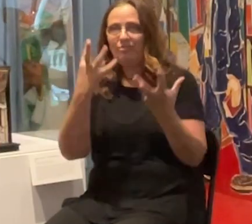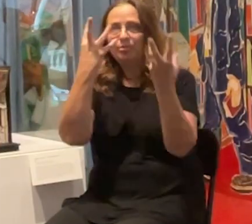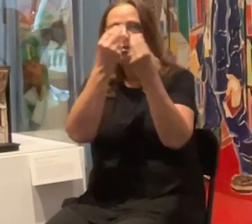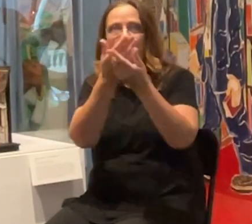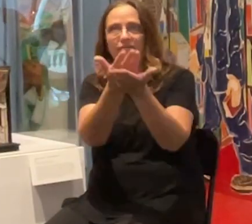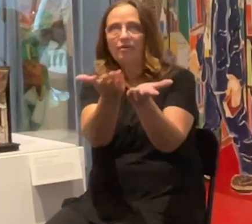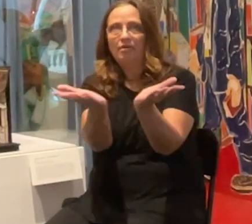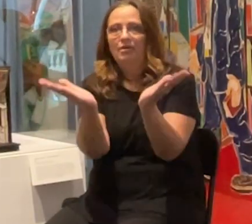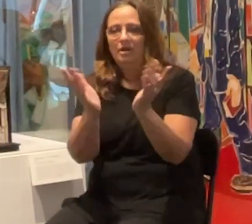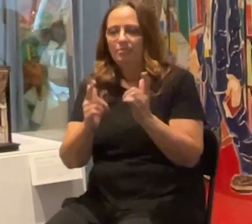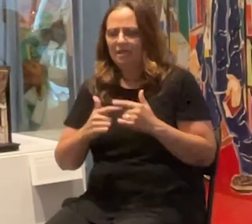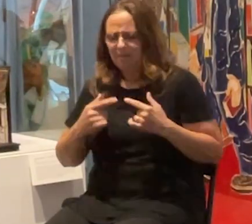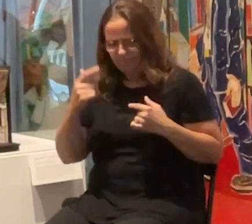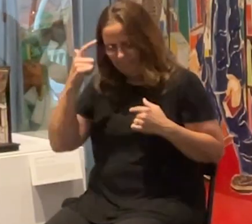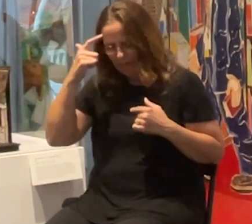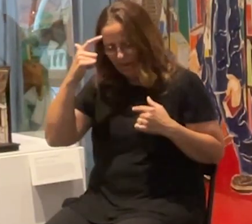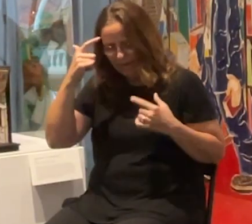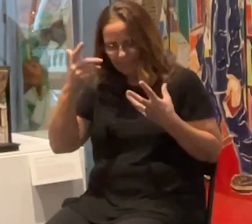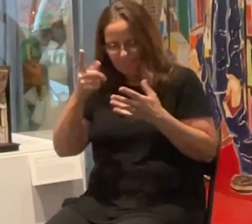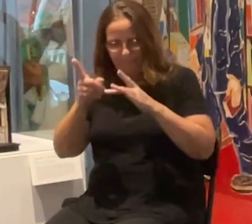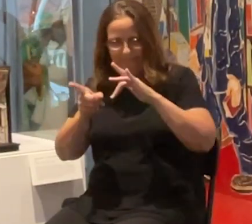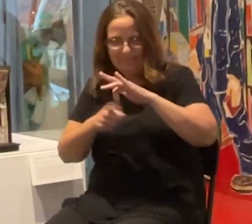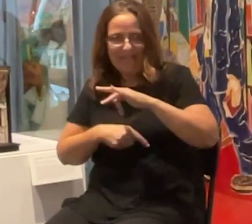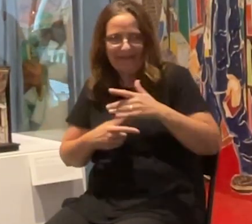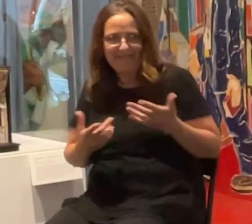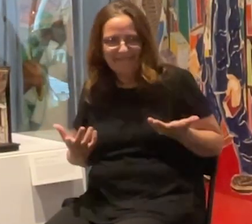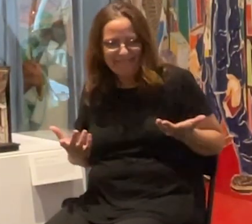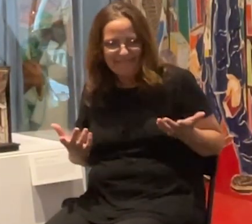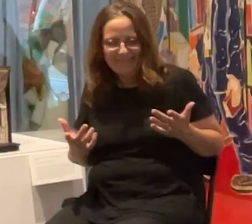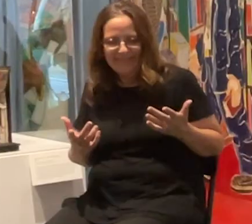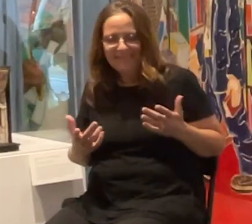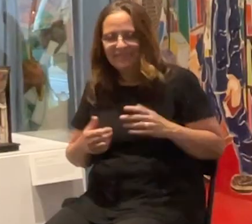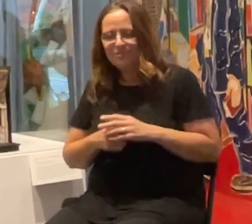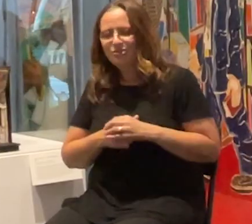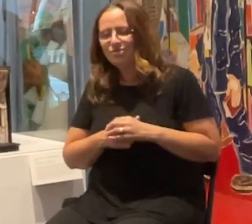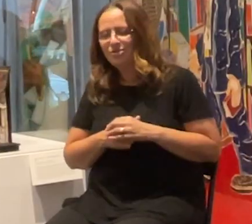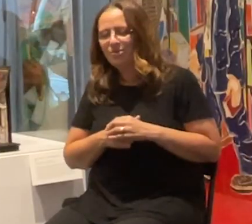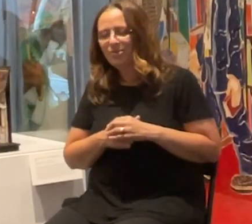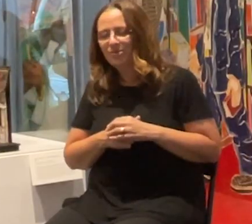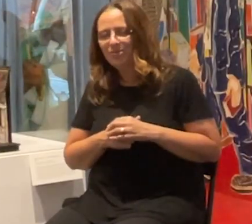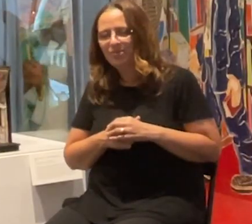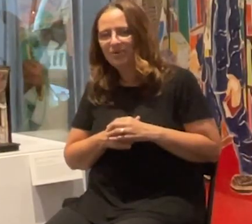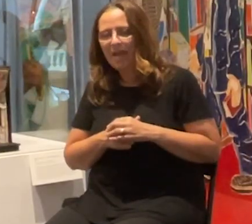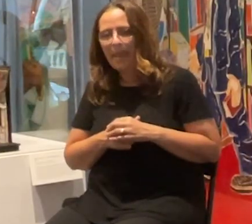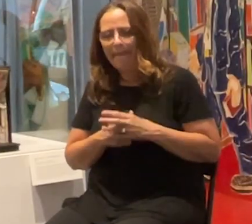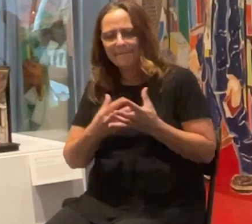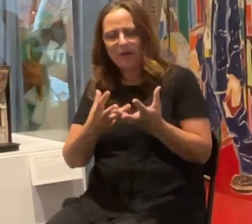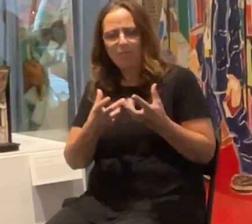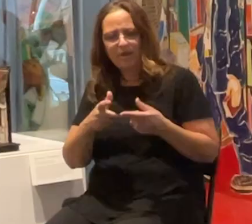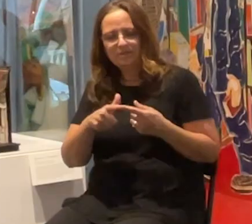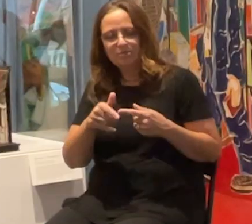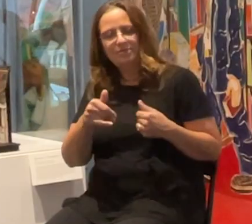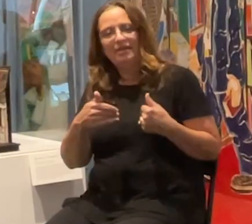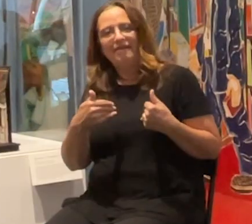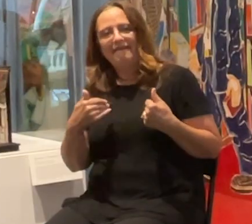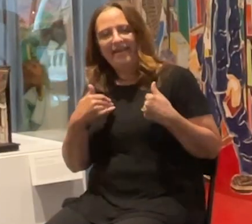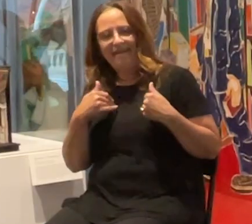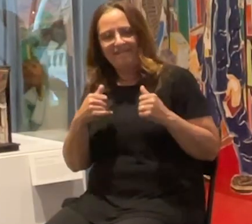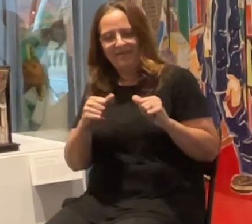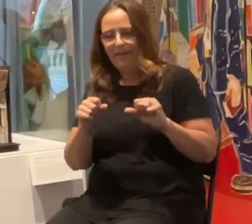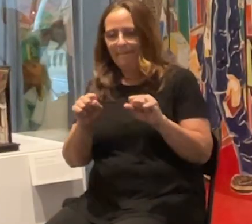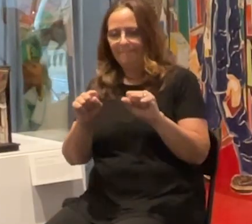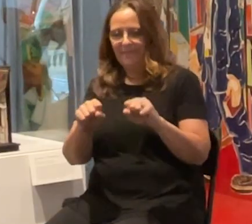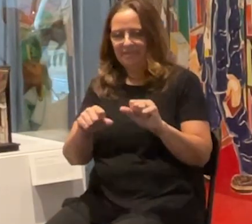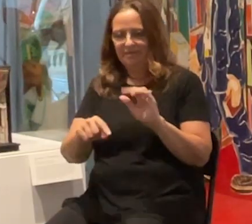even like almost pathetic or whatever. So I wanted to have this kind of undercurrent of the possibility of